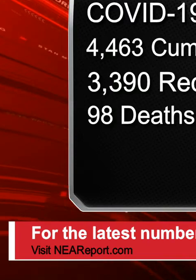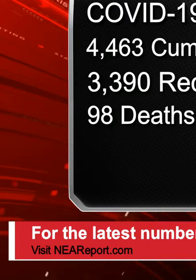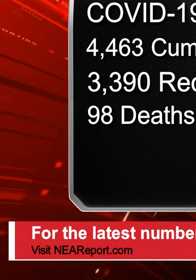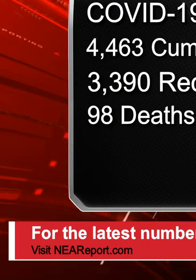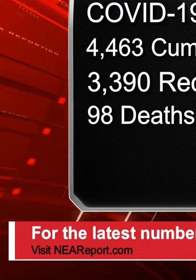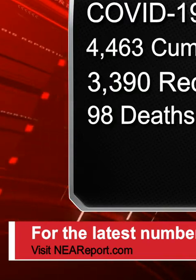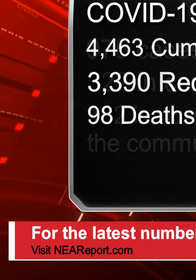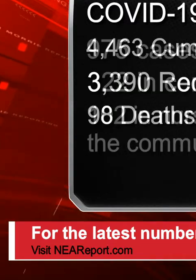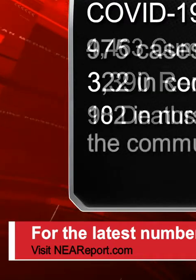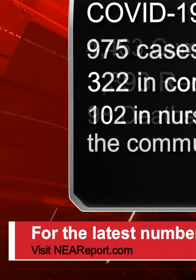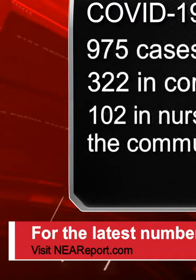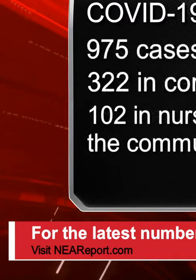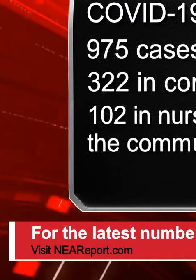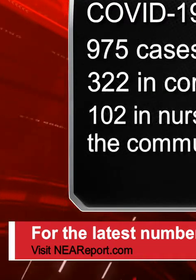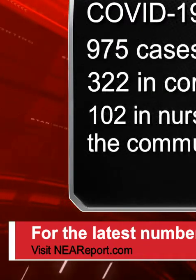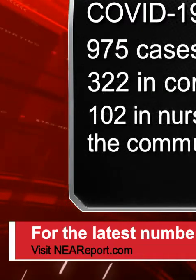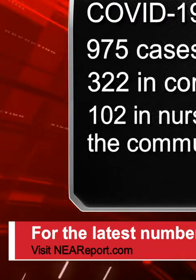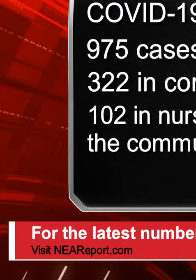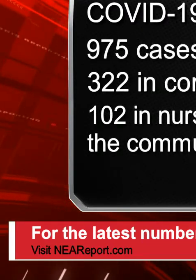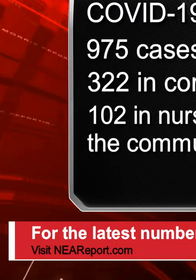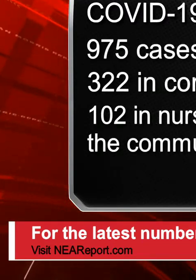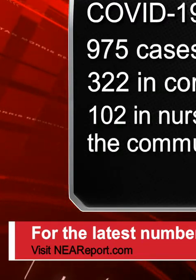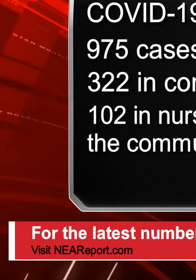that. The number of active cases,